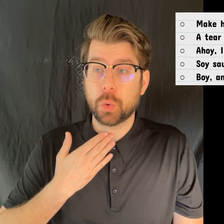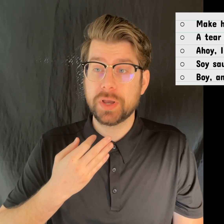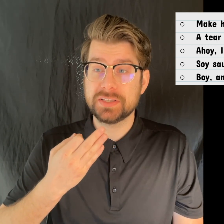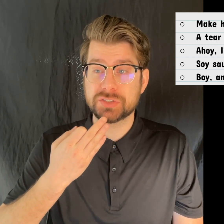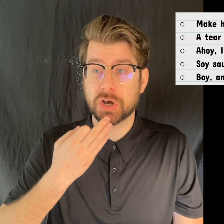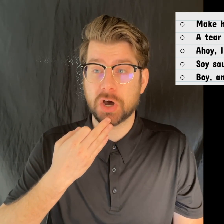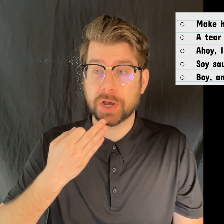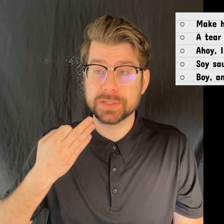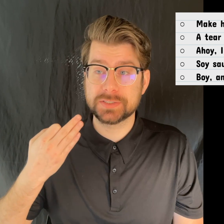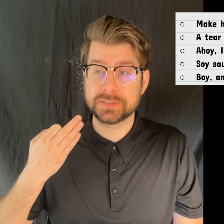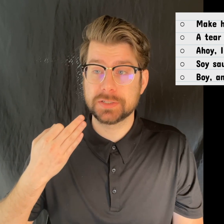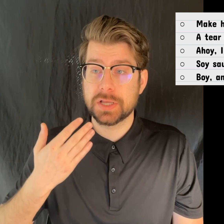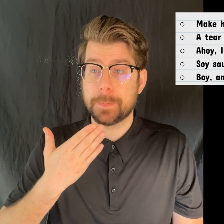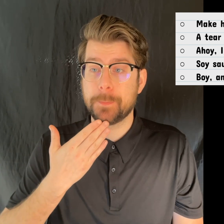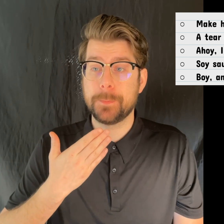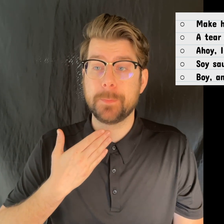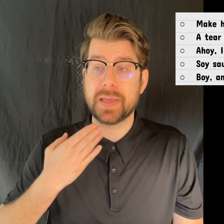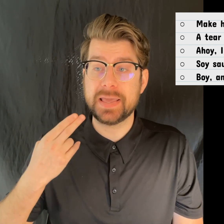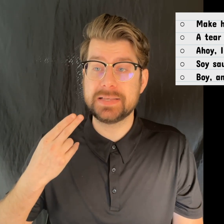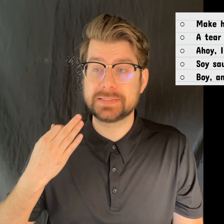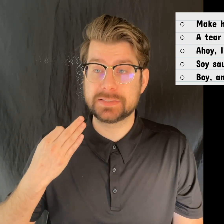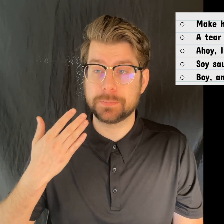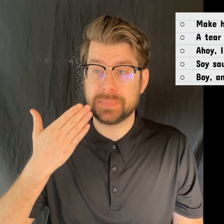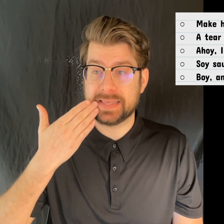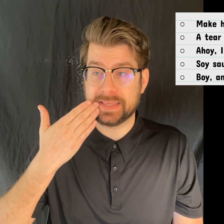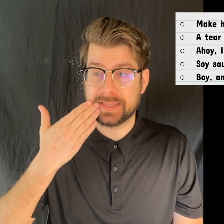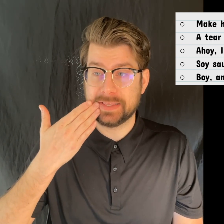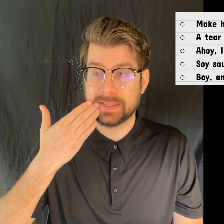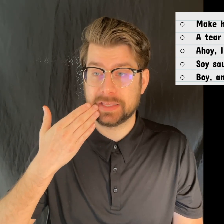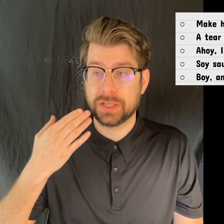Soy sauce makes me